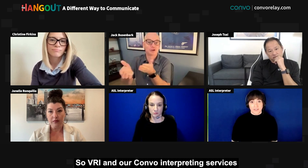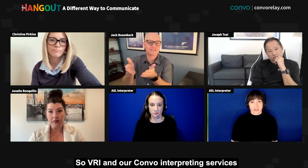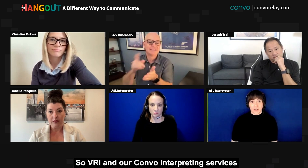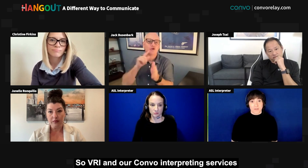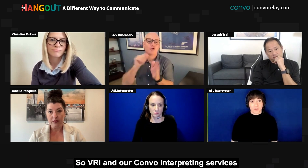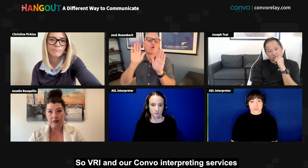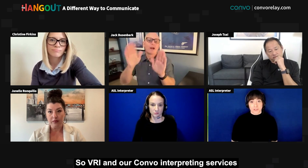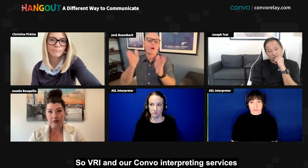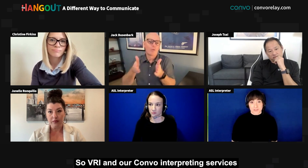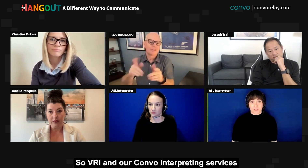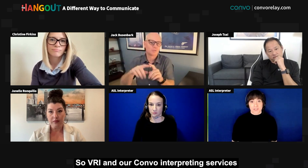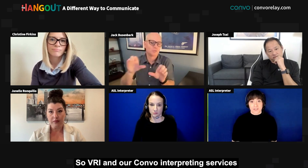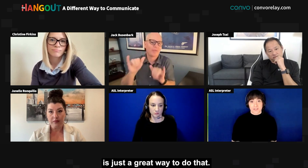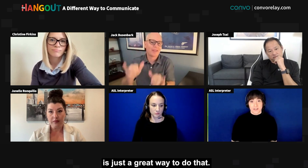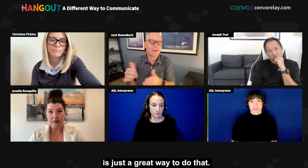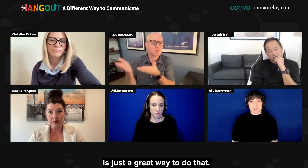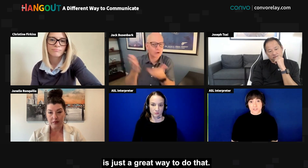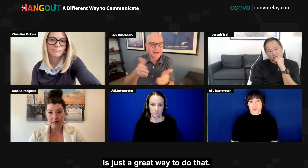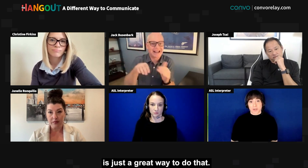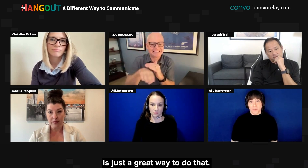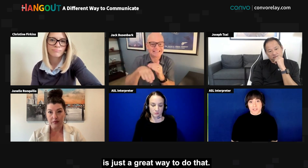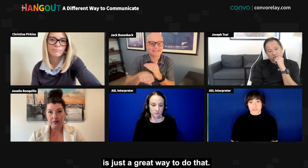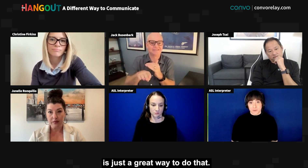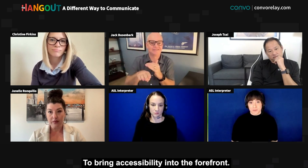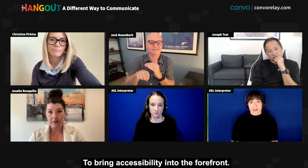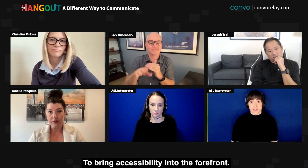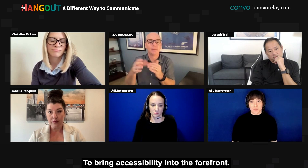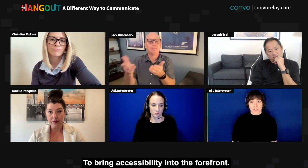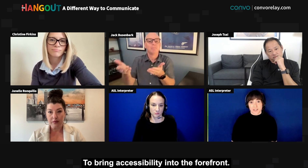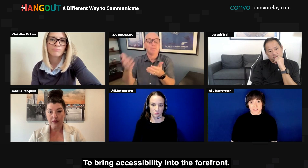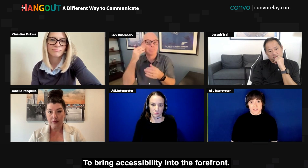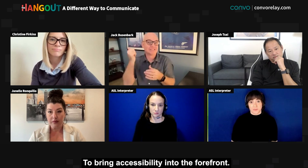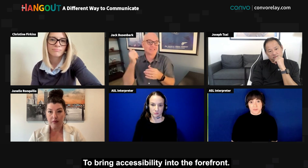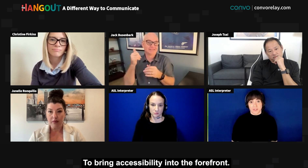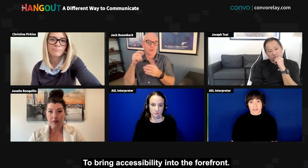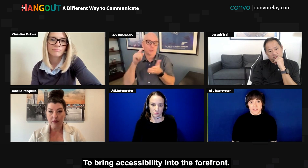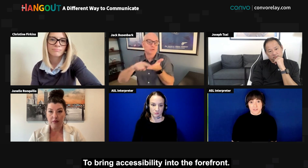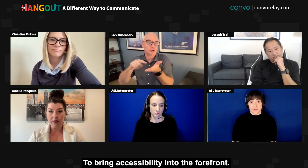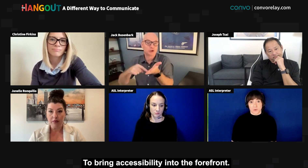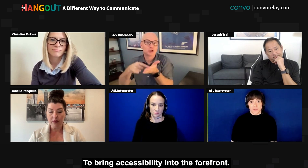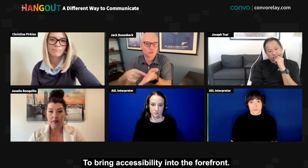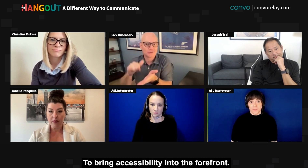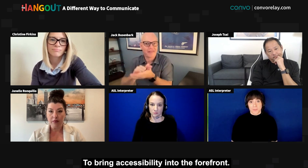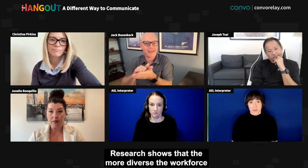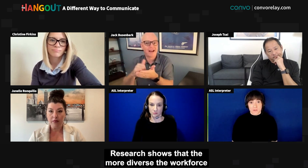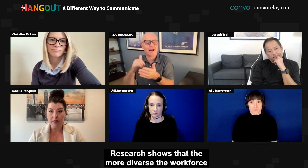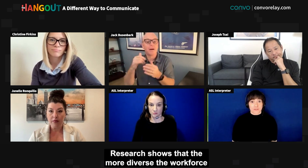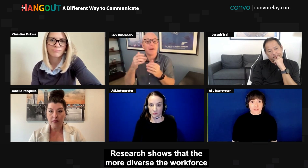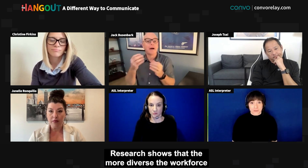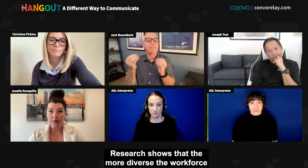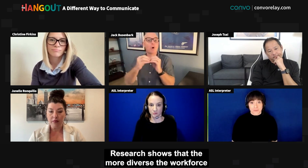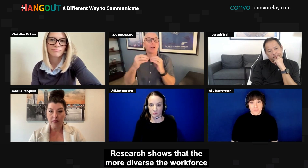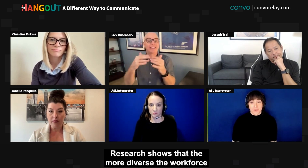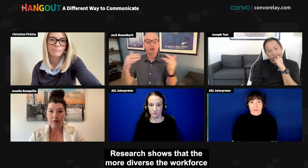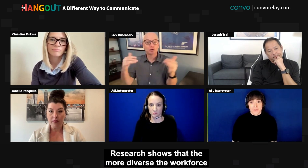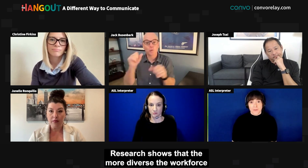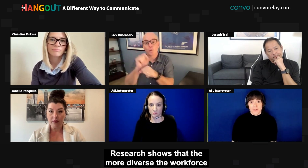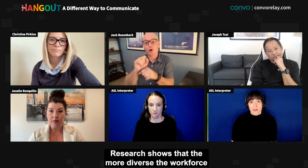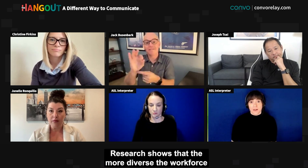our Convo interpreting services is just a great way to do that, to bring accessibility into the forefront. Research shows that